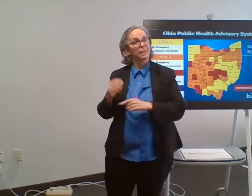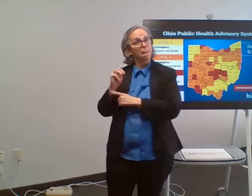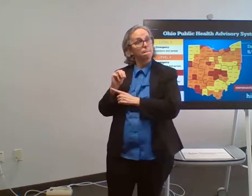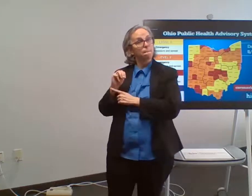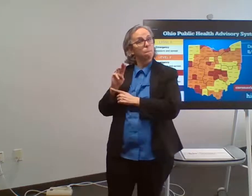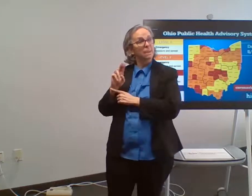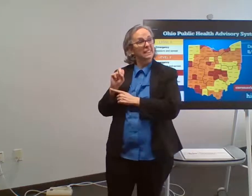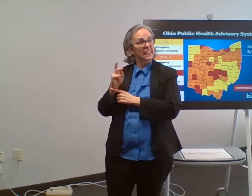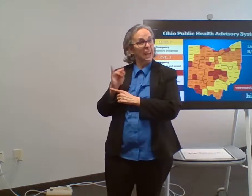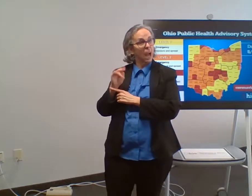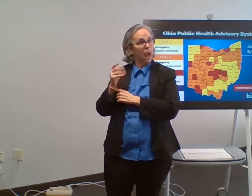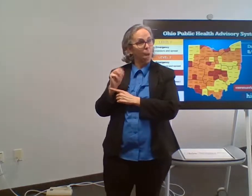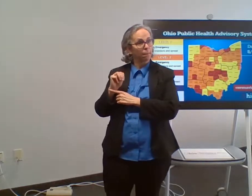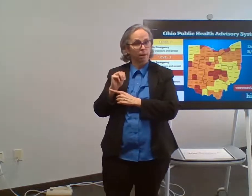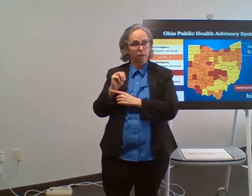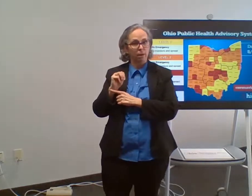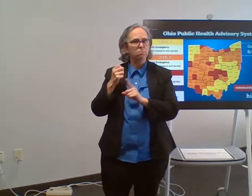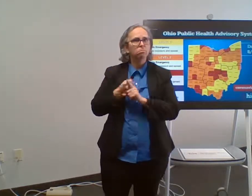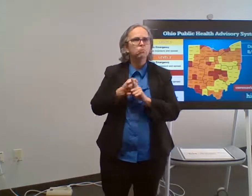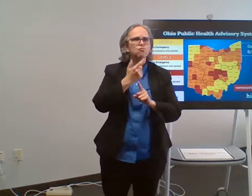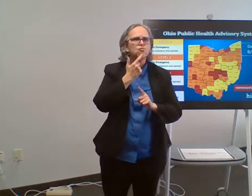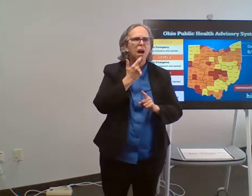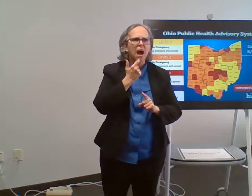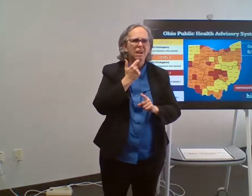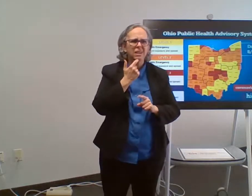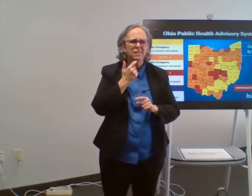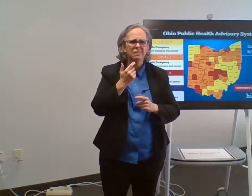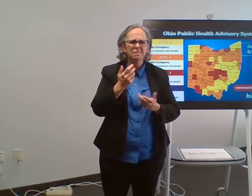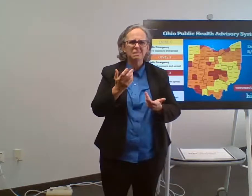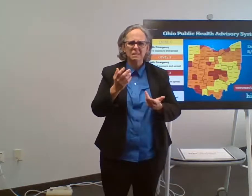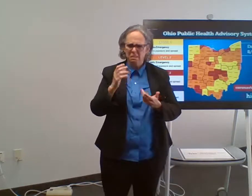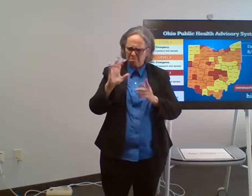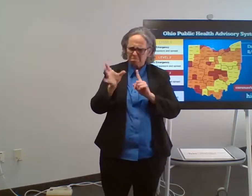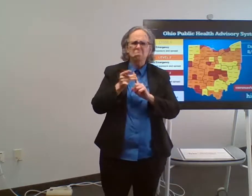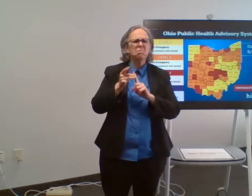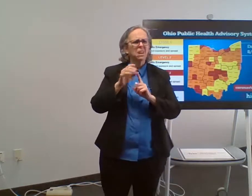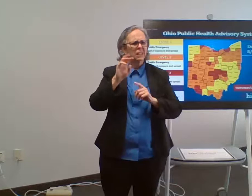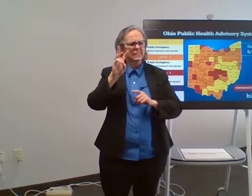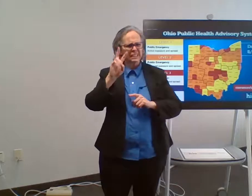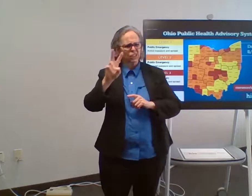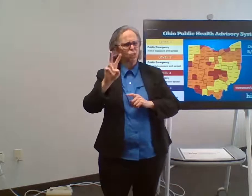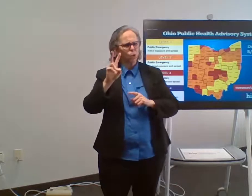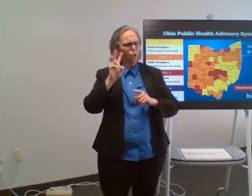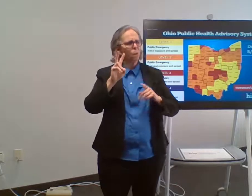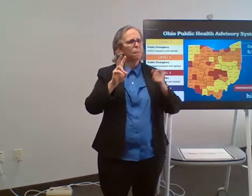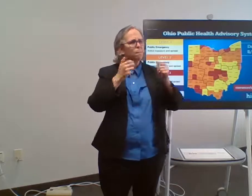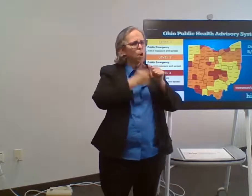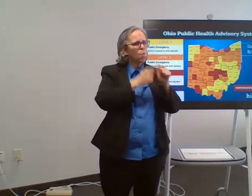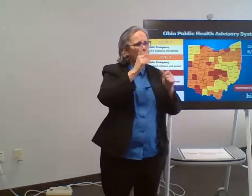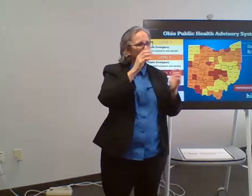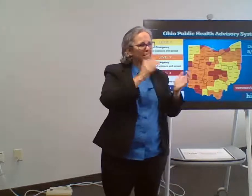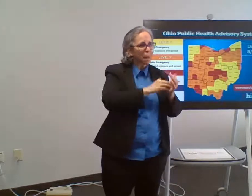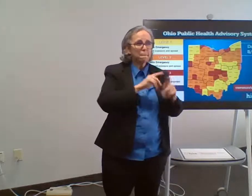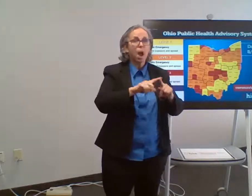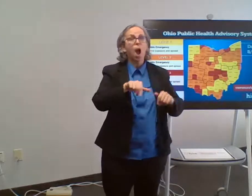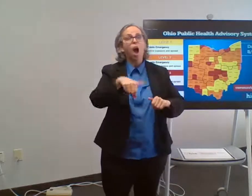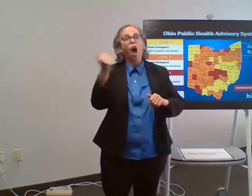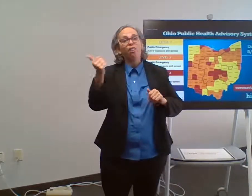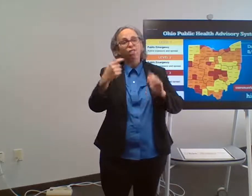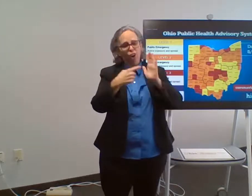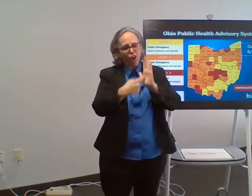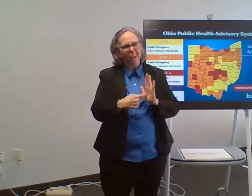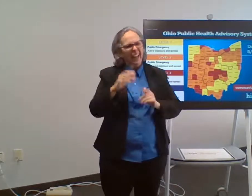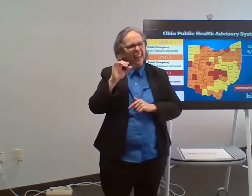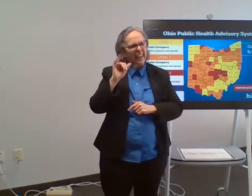red. They are at 62 cases per 100,000, but they have other indicators that put them in